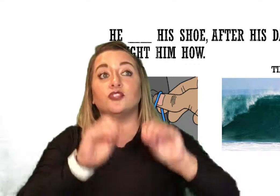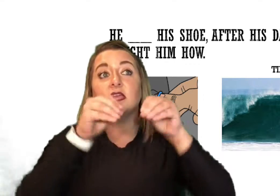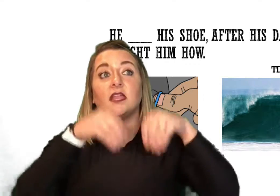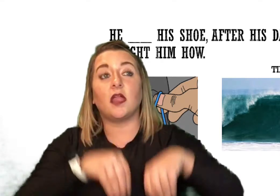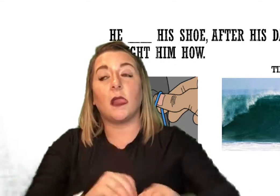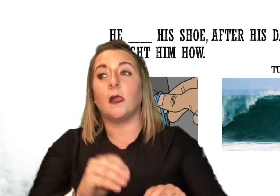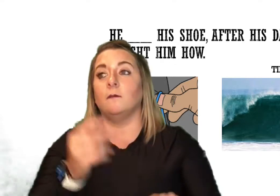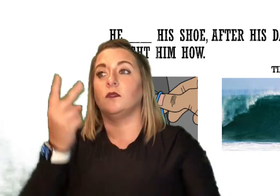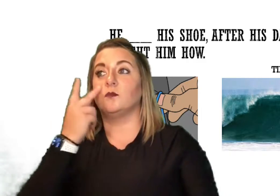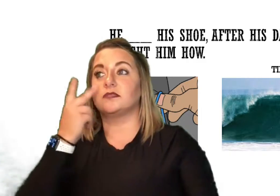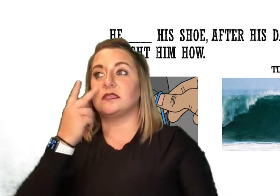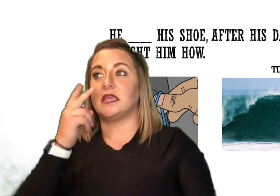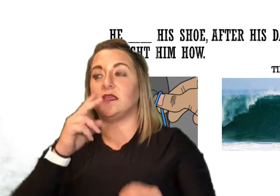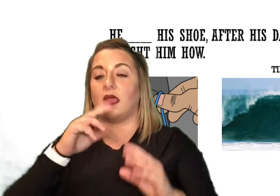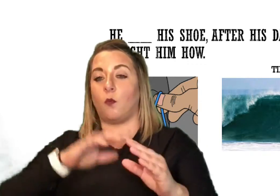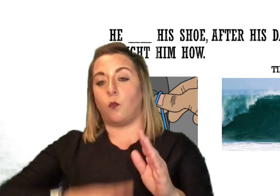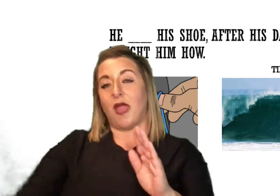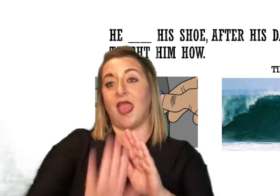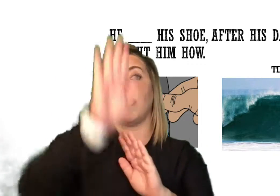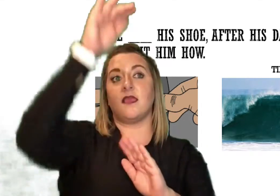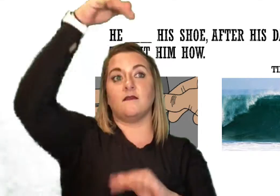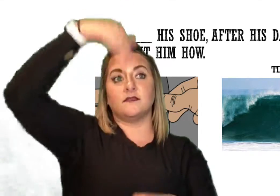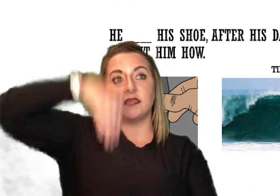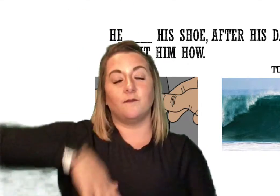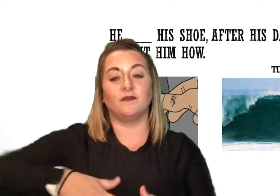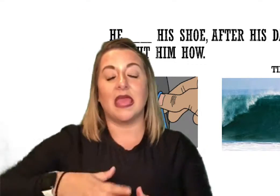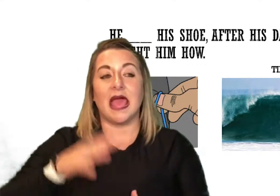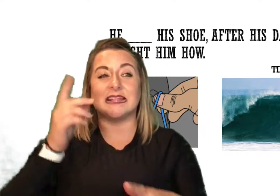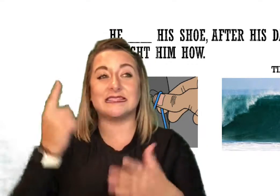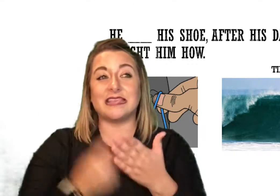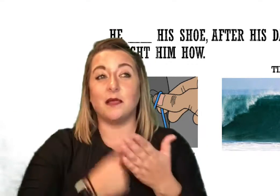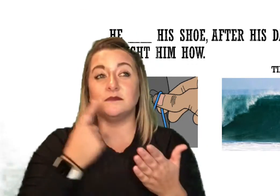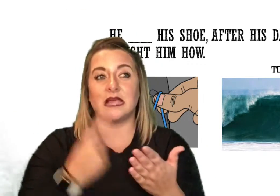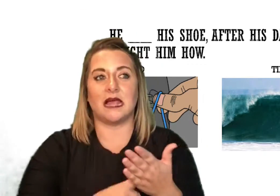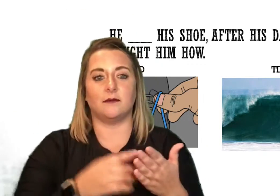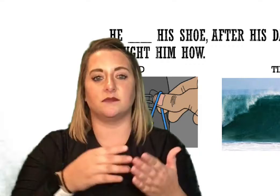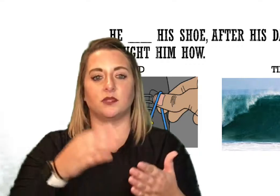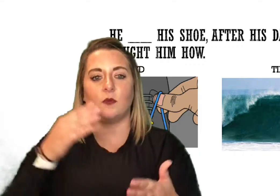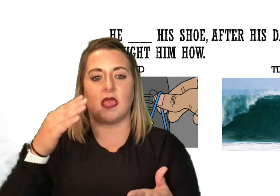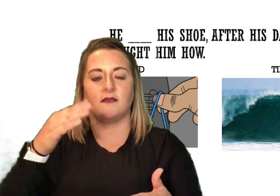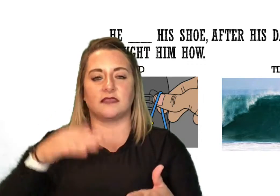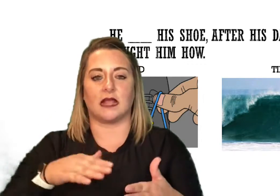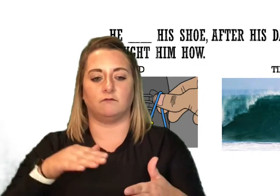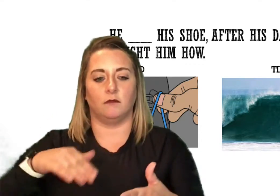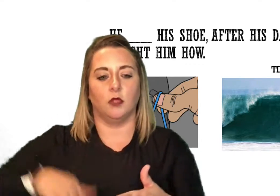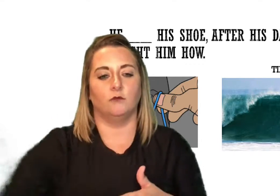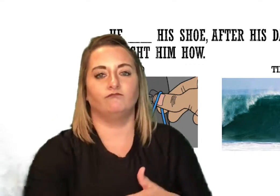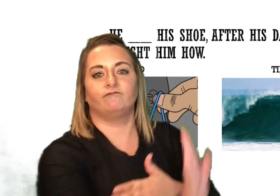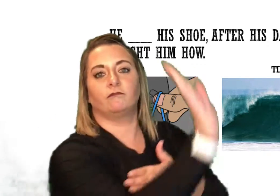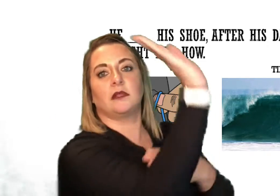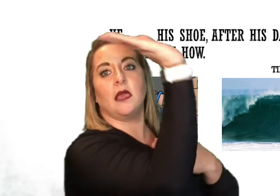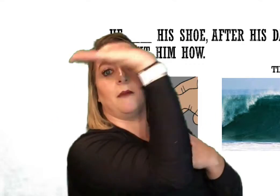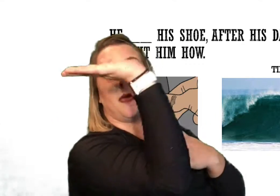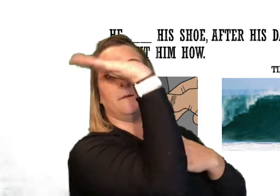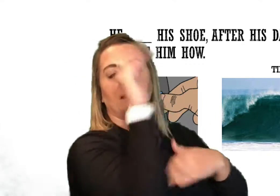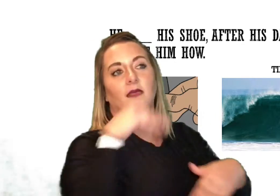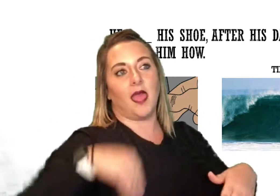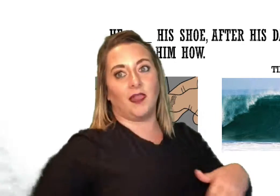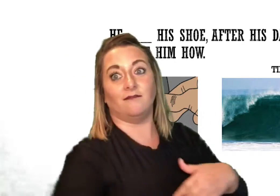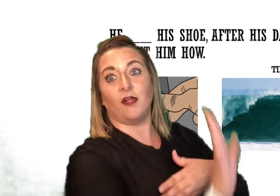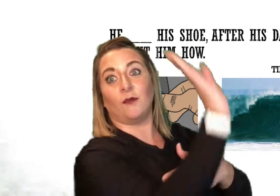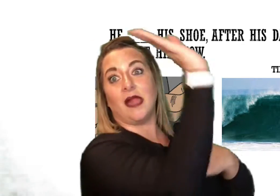the ocean, you will see like waves, and sometimes the waves like come